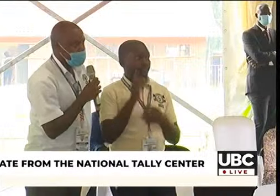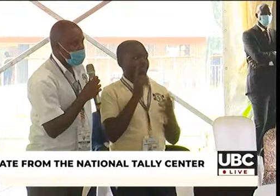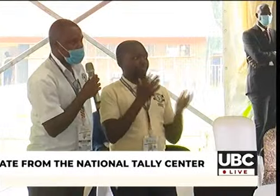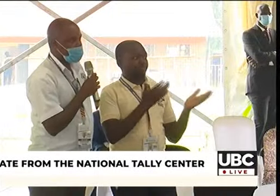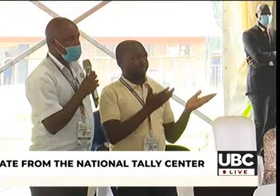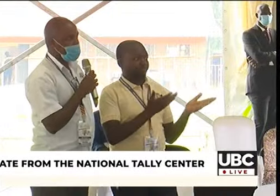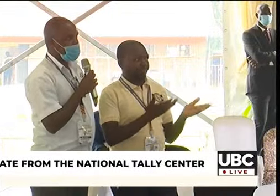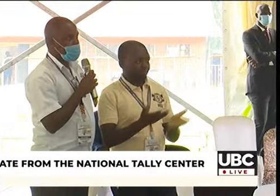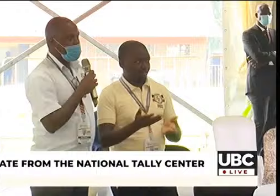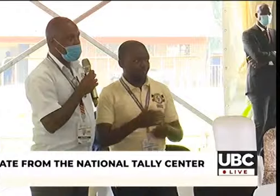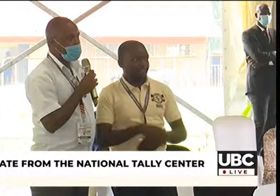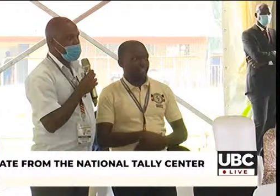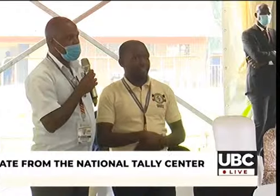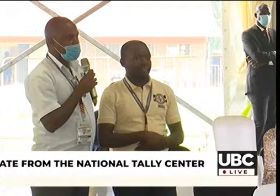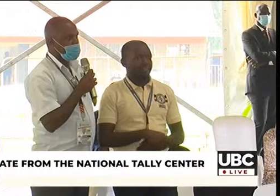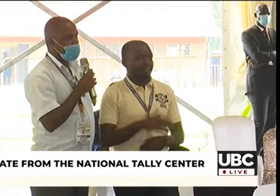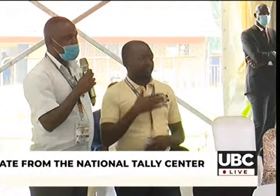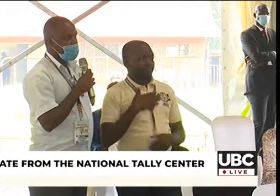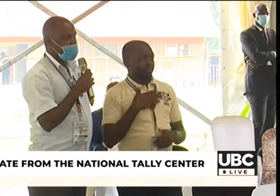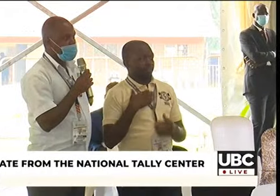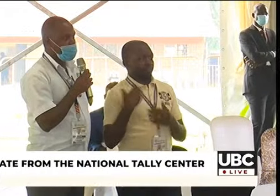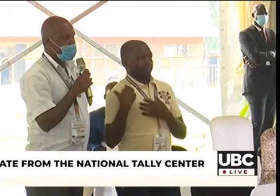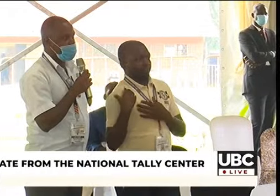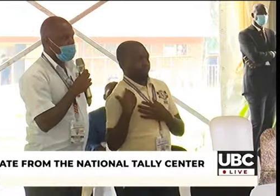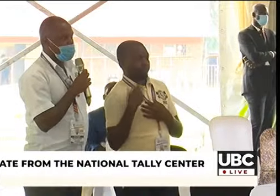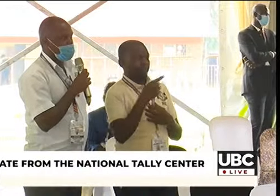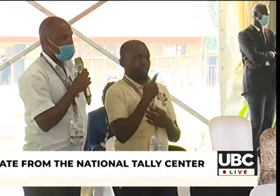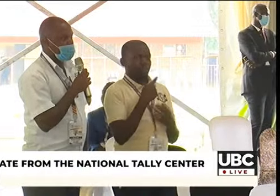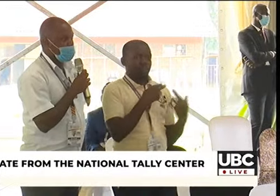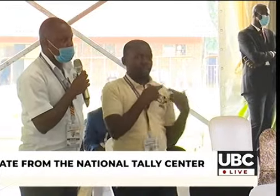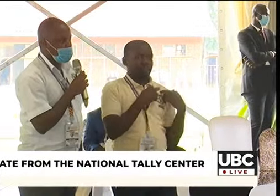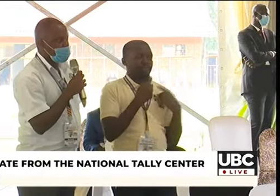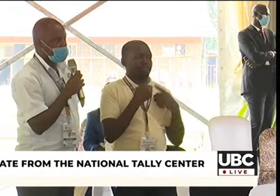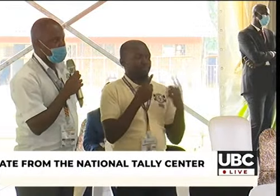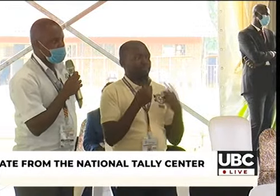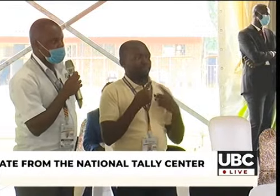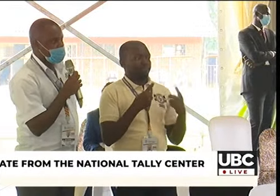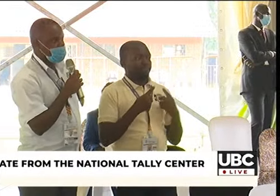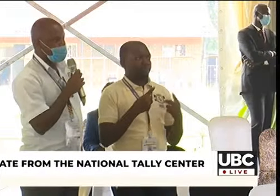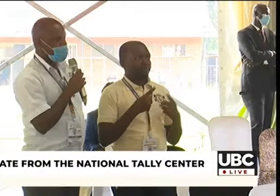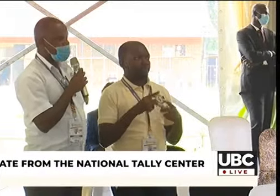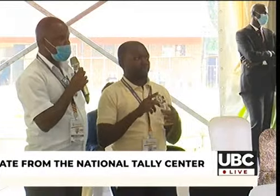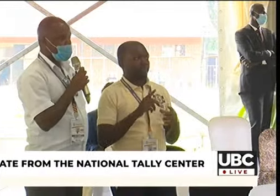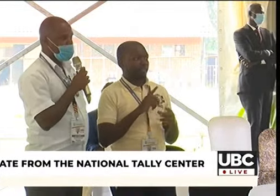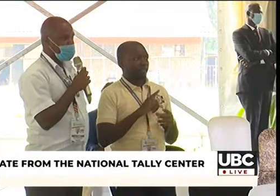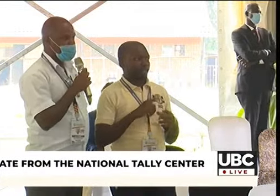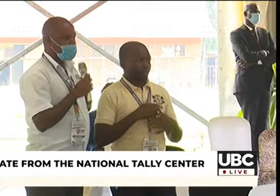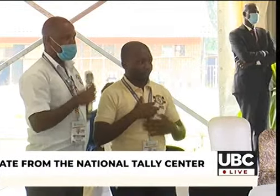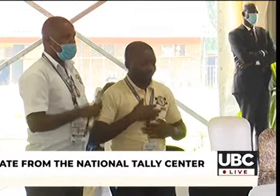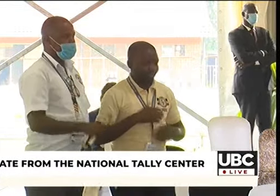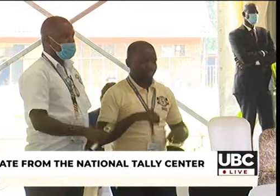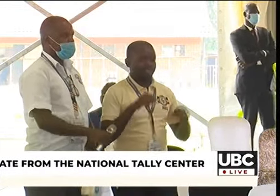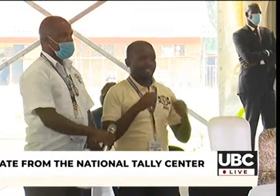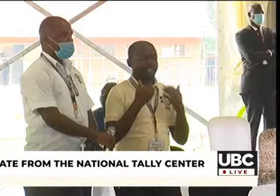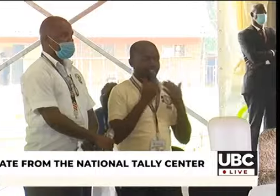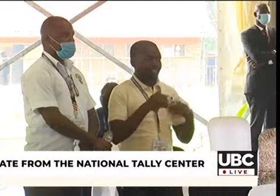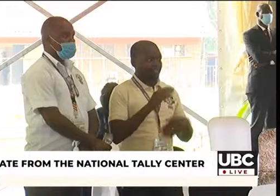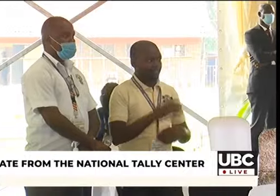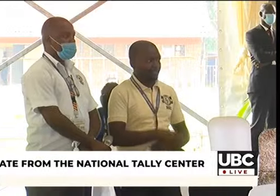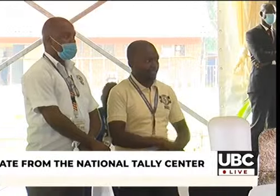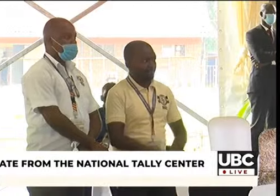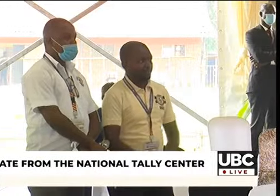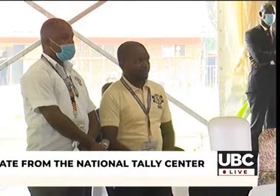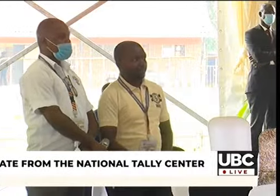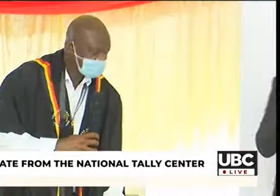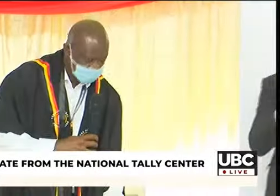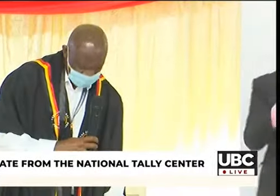the our returning officer, Lord Chair, to respond to those questions. Thank you very much. Okay, I think those are the